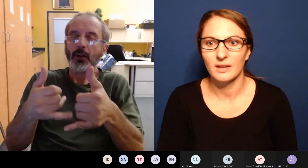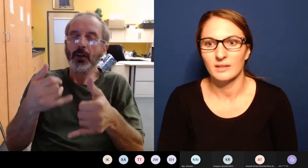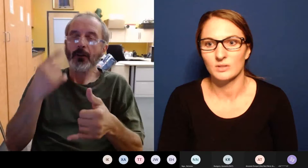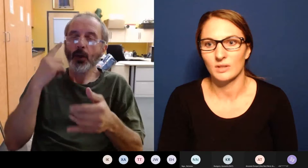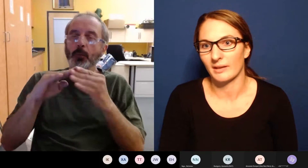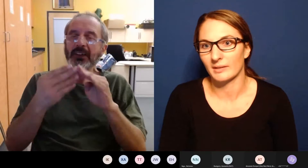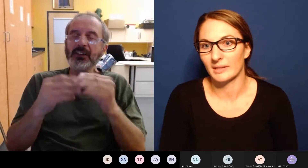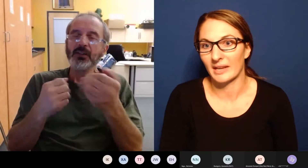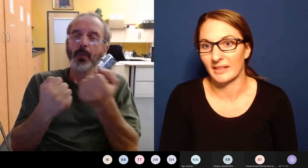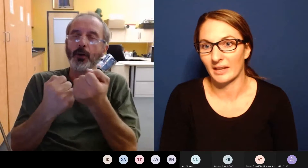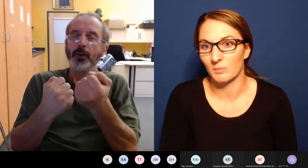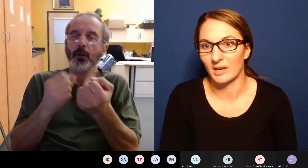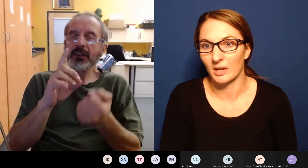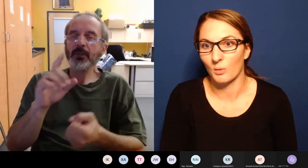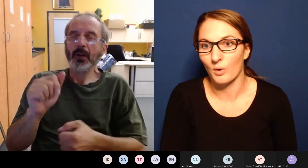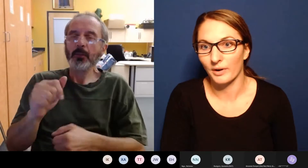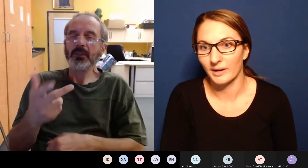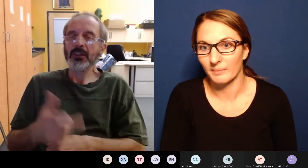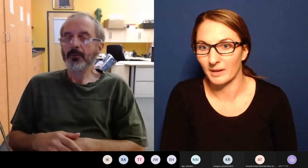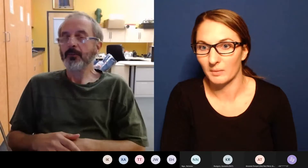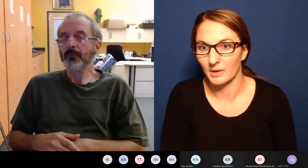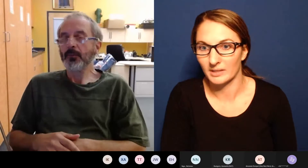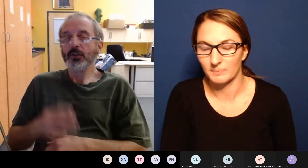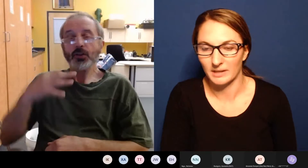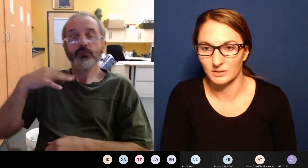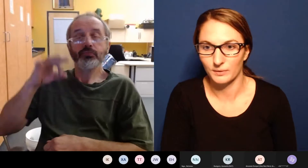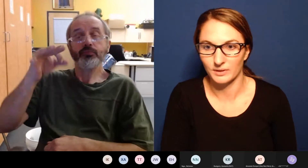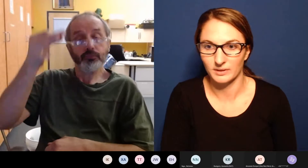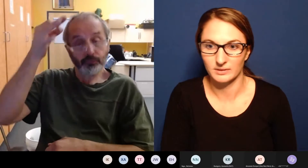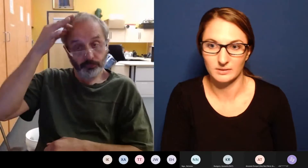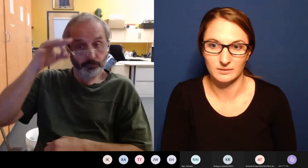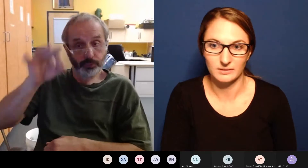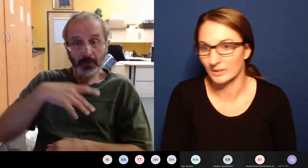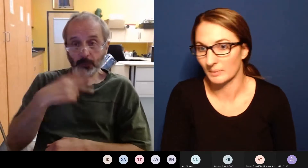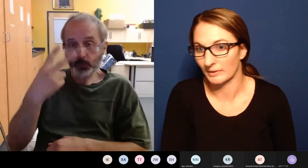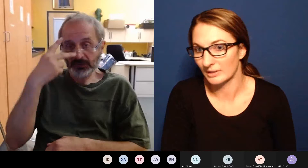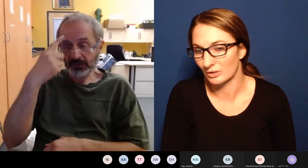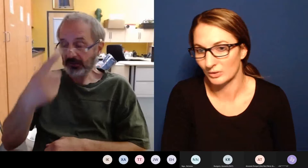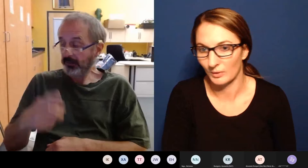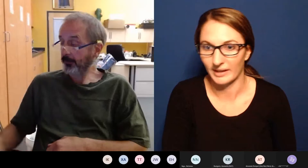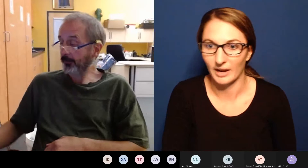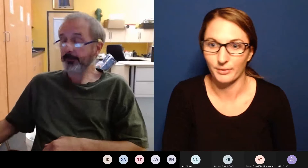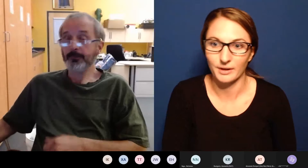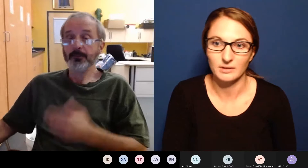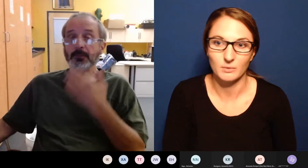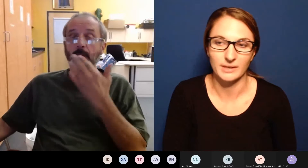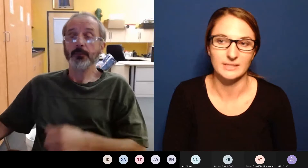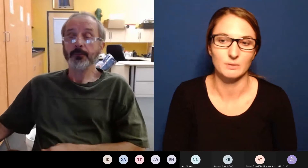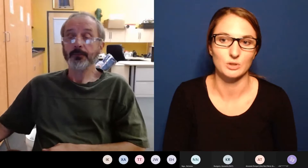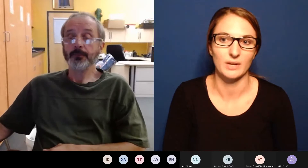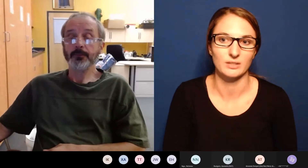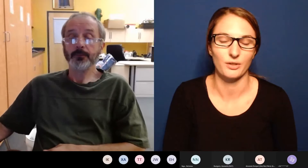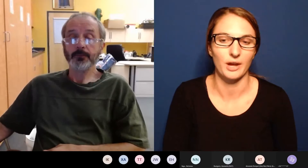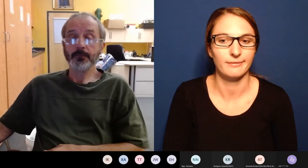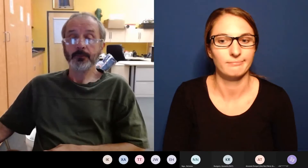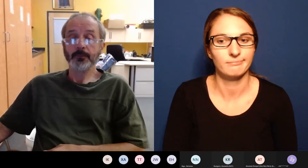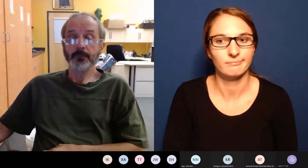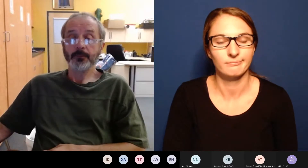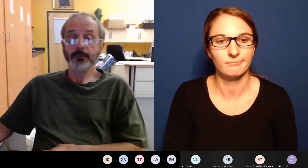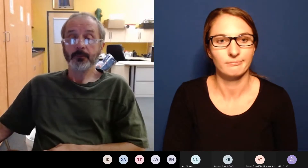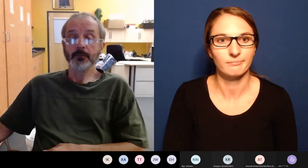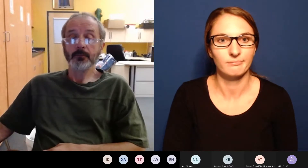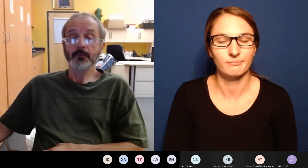well. And getting that community award and maybe a community sponsor for disabilities, just throwing that out there. Wanted to see what you guys all